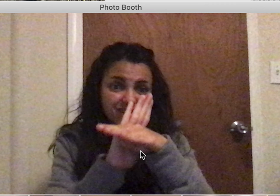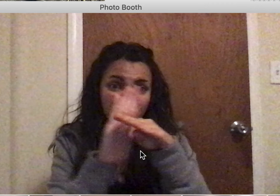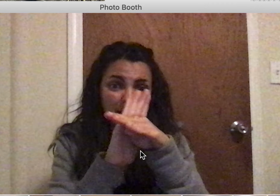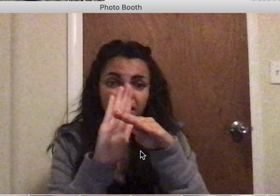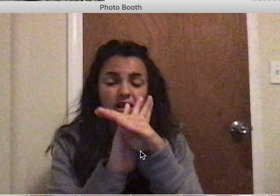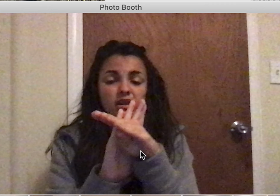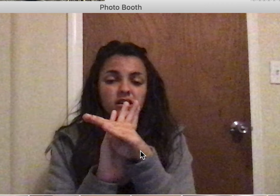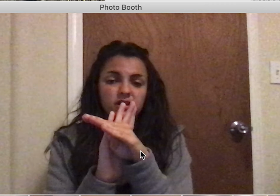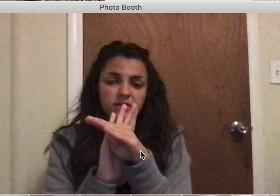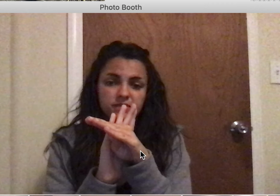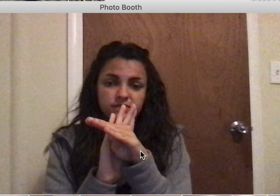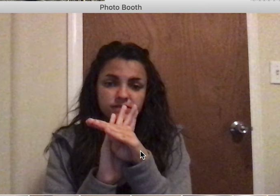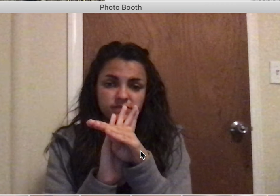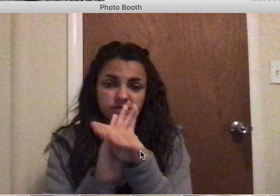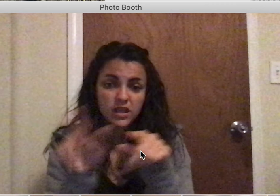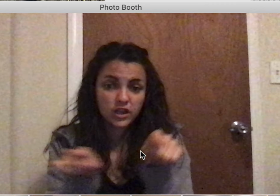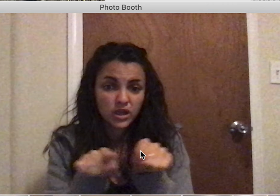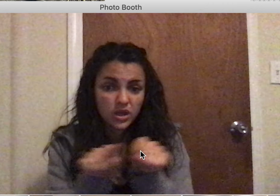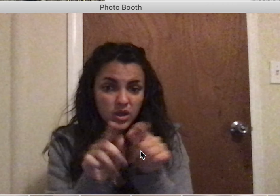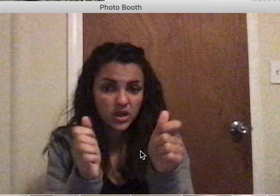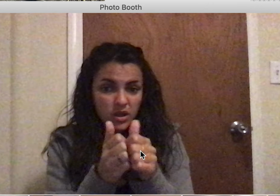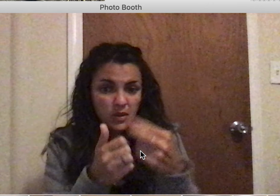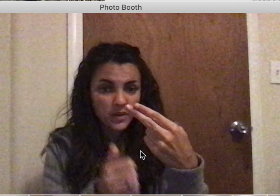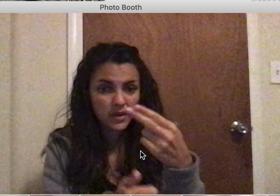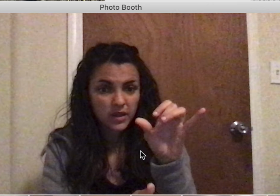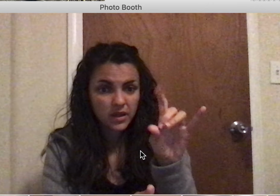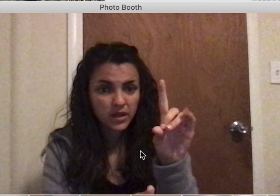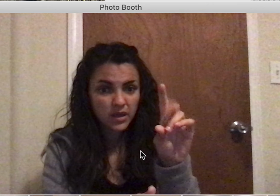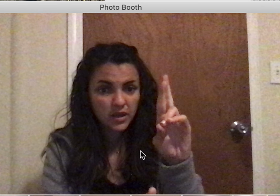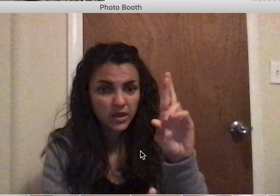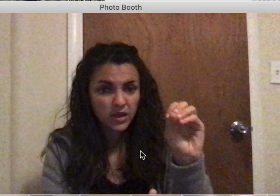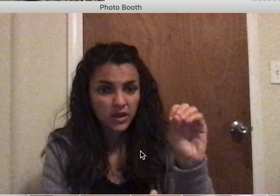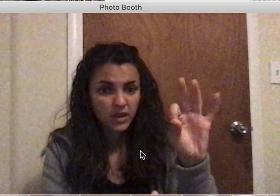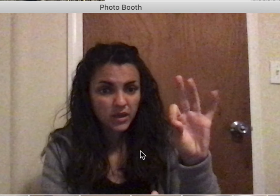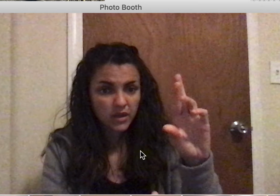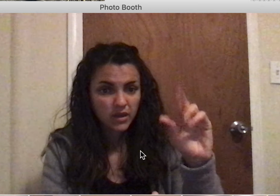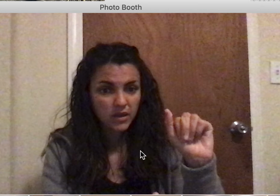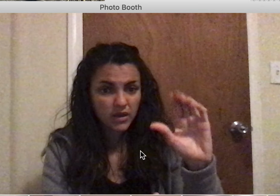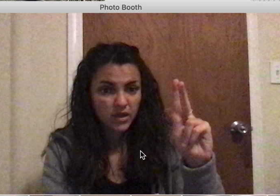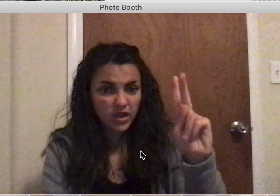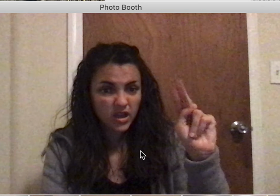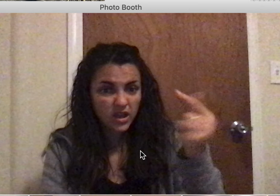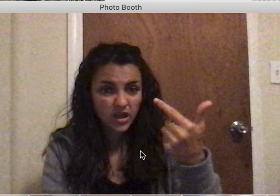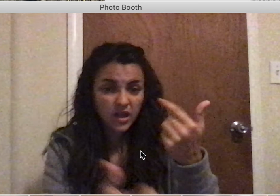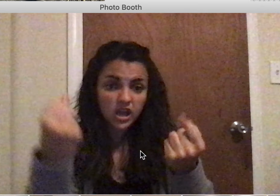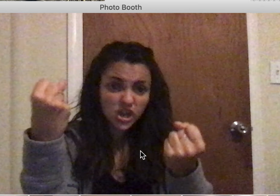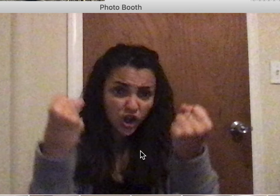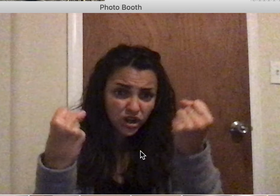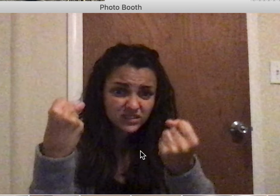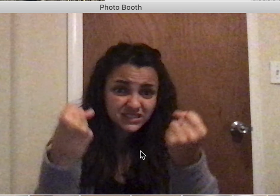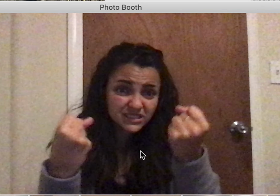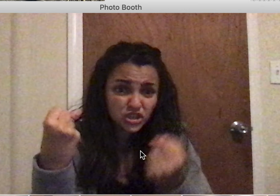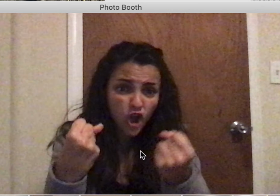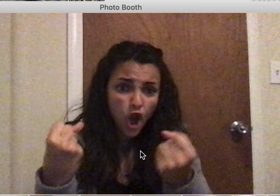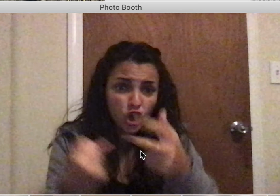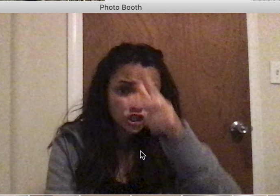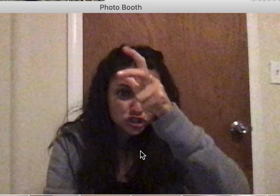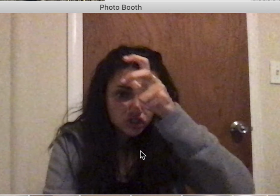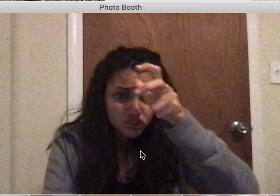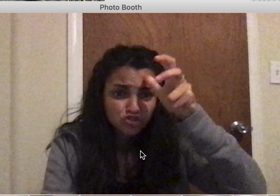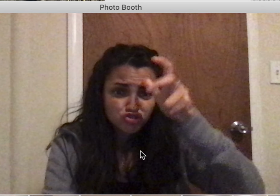Also, with hydrofracking, cars, all the trucks that are required to ship the